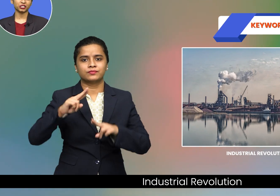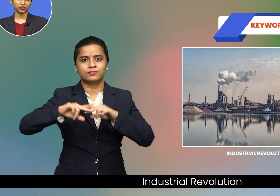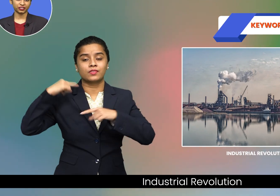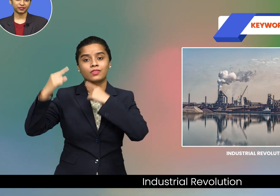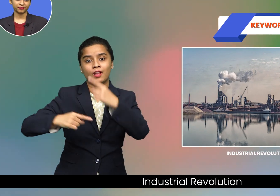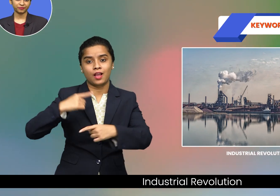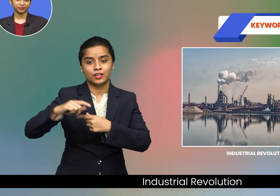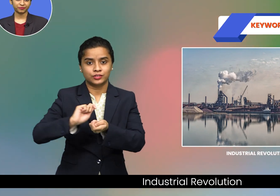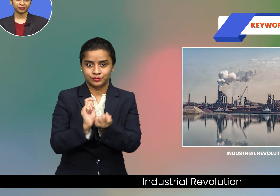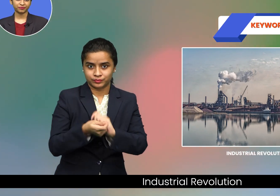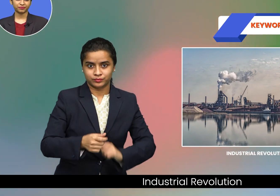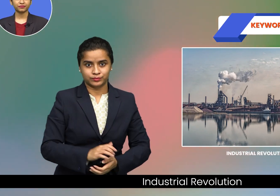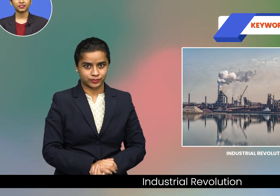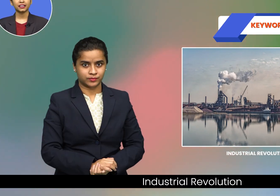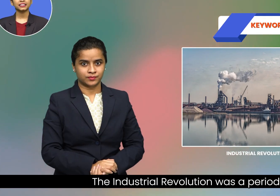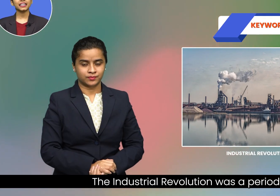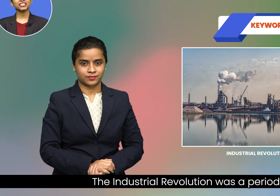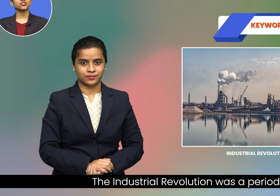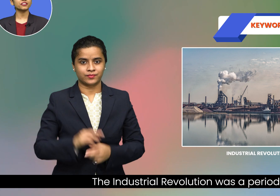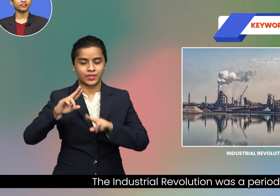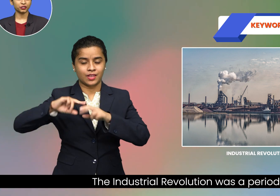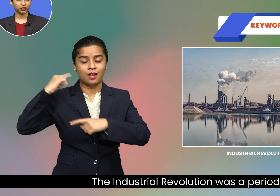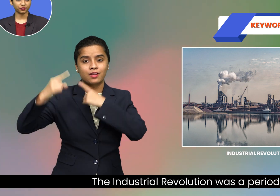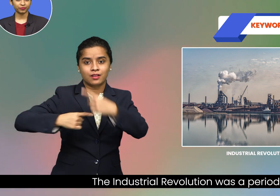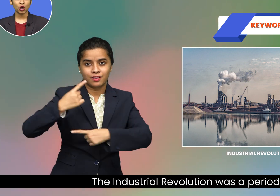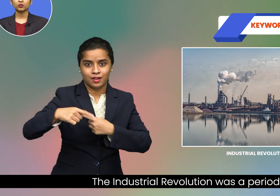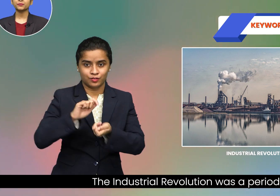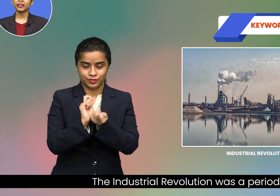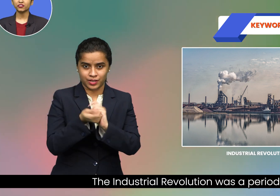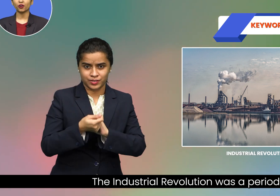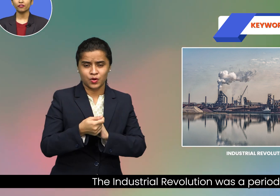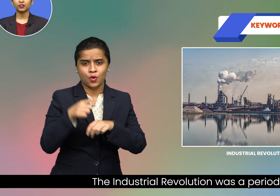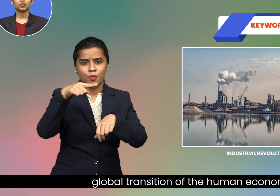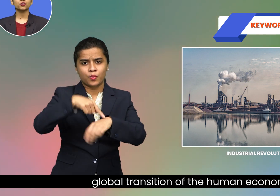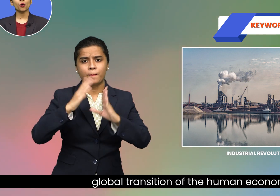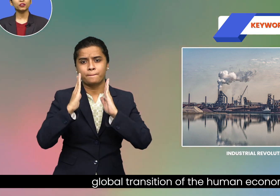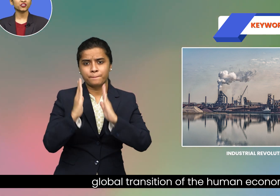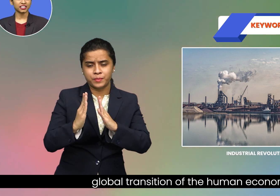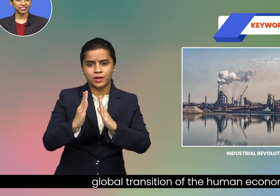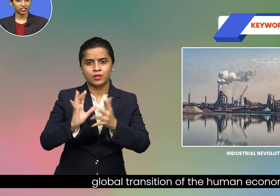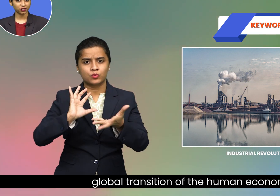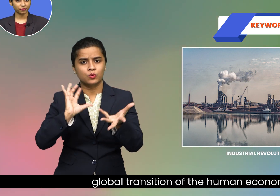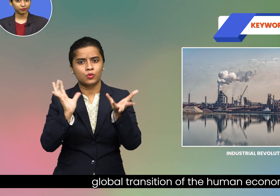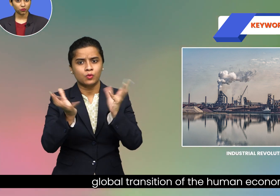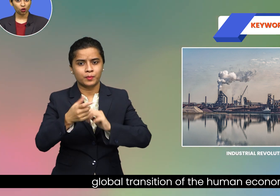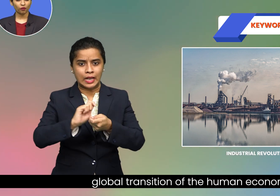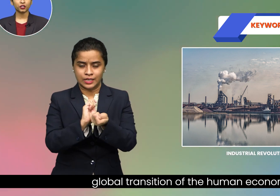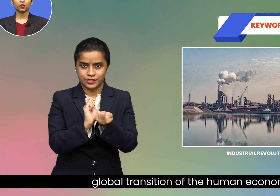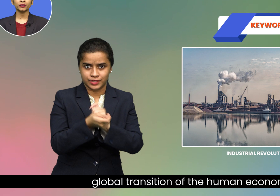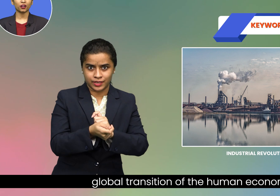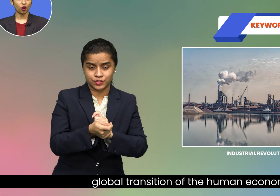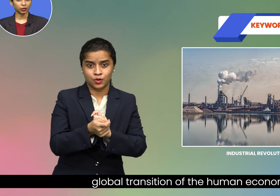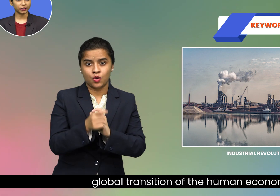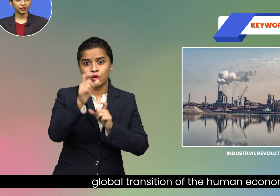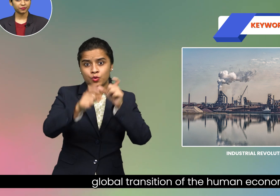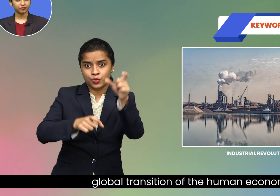Industrial Revolution. The Industrial Revolution was a period of global transition of the